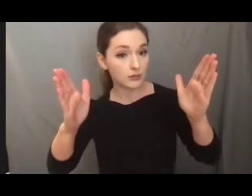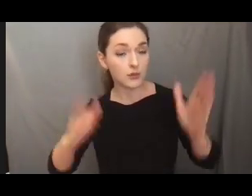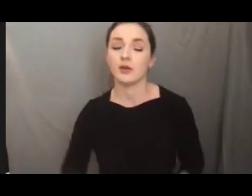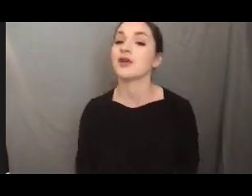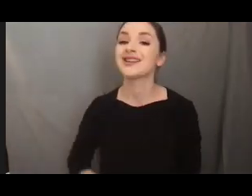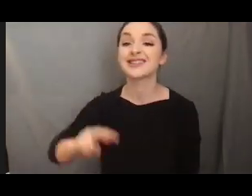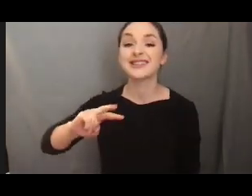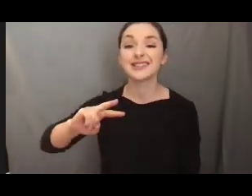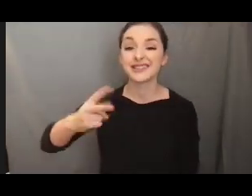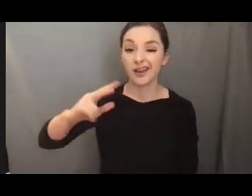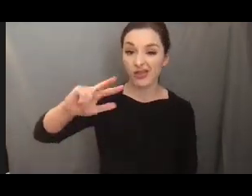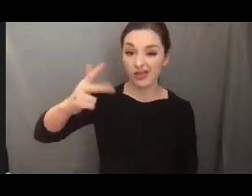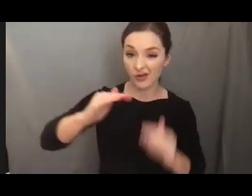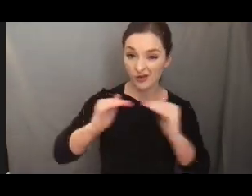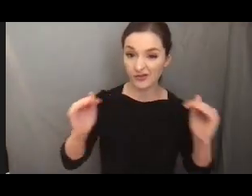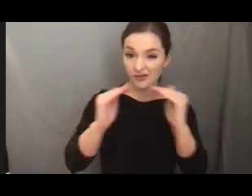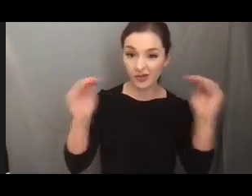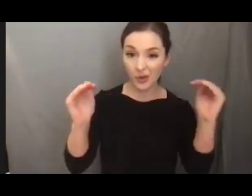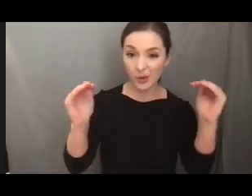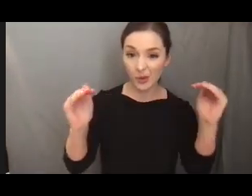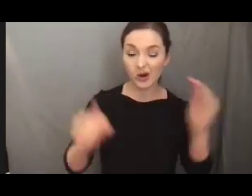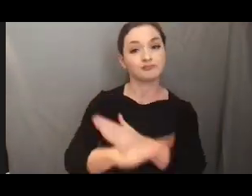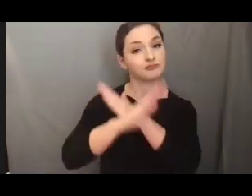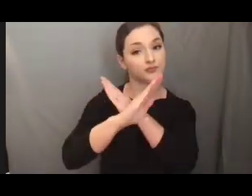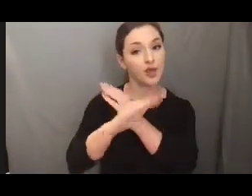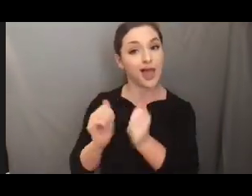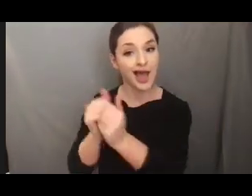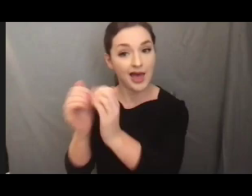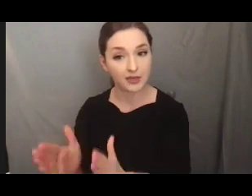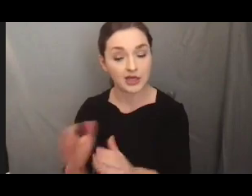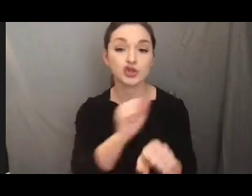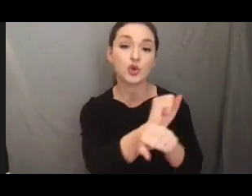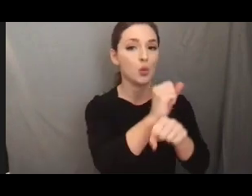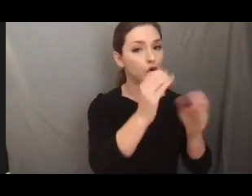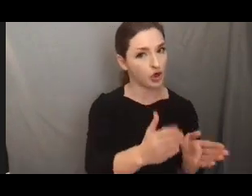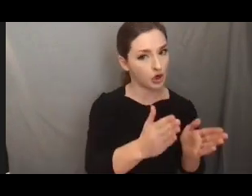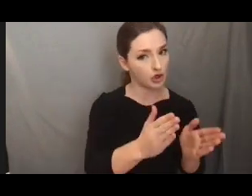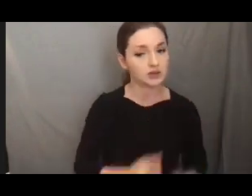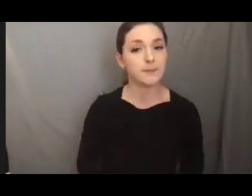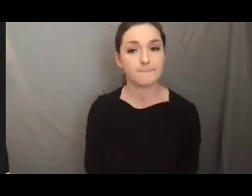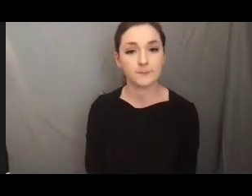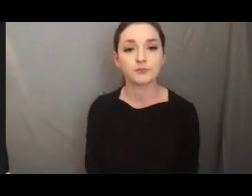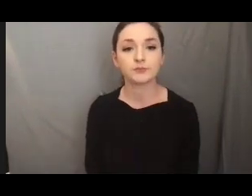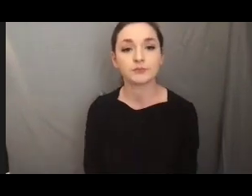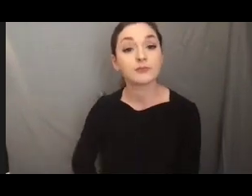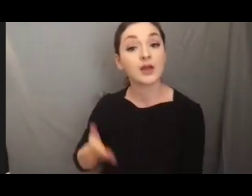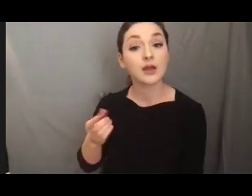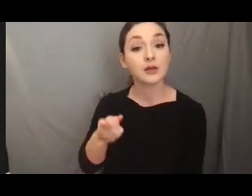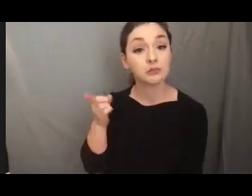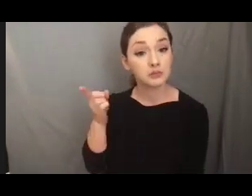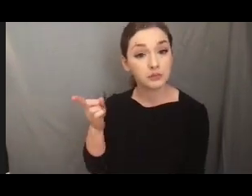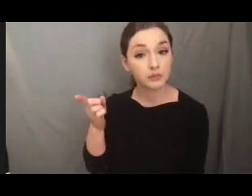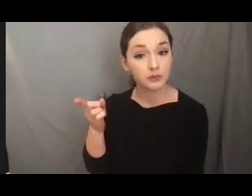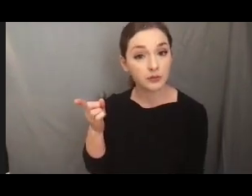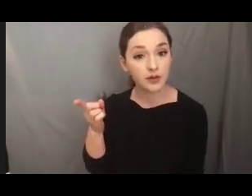floor. That's when it becomes just athletes and workers. This right over here is our, well,